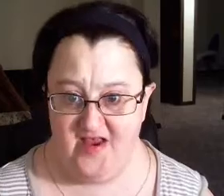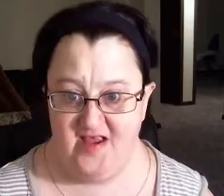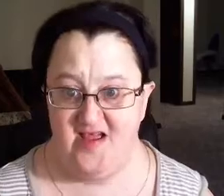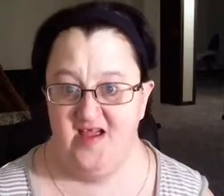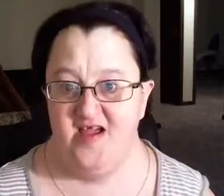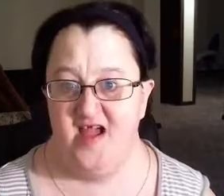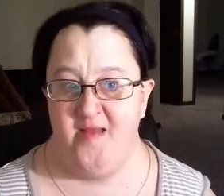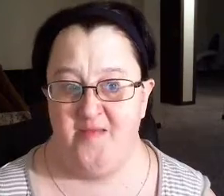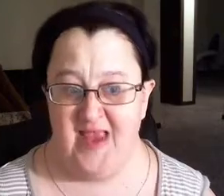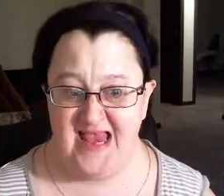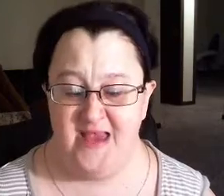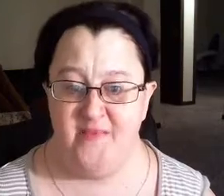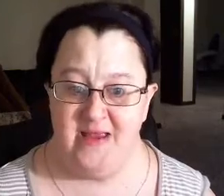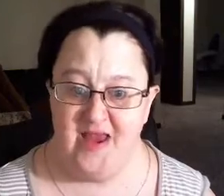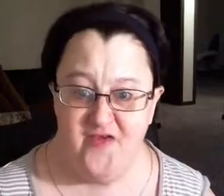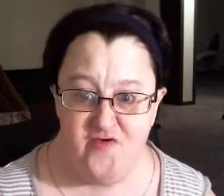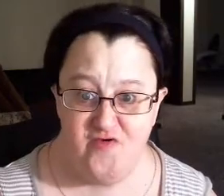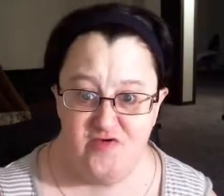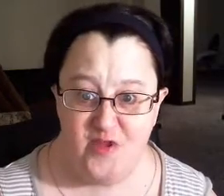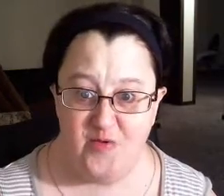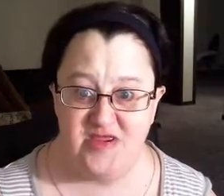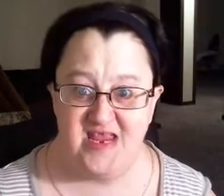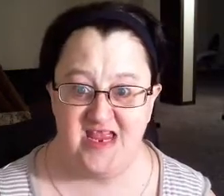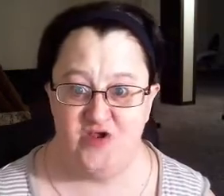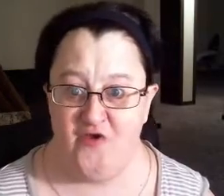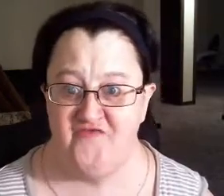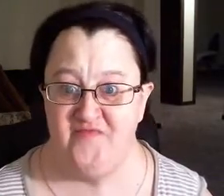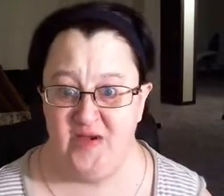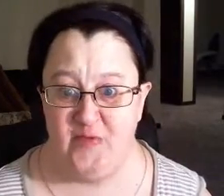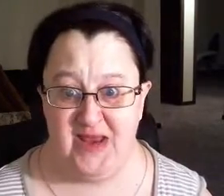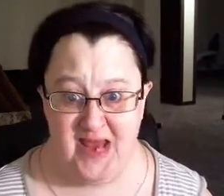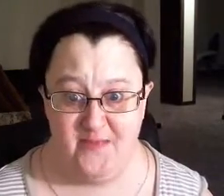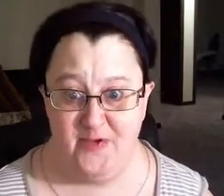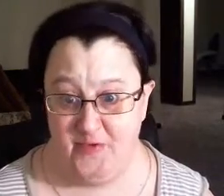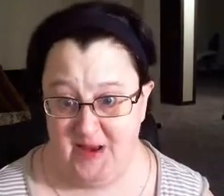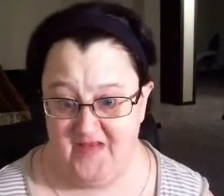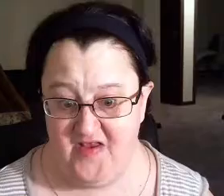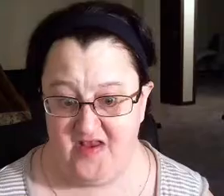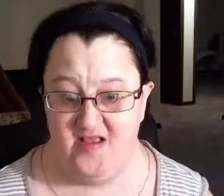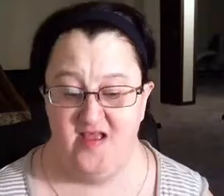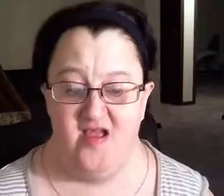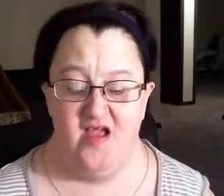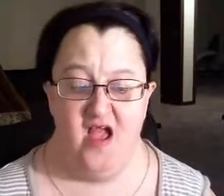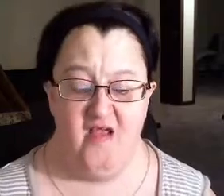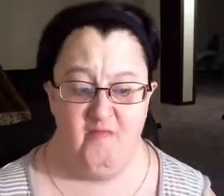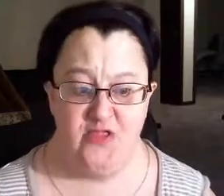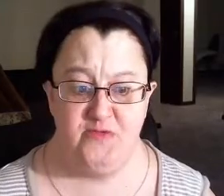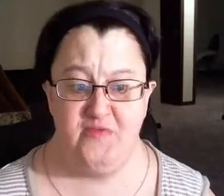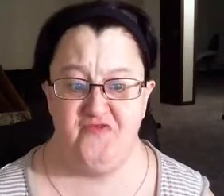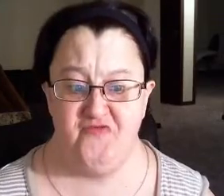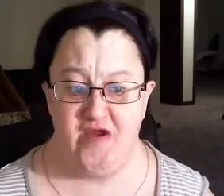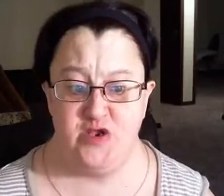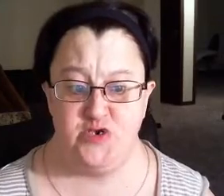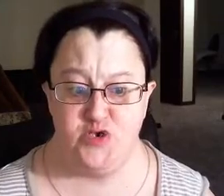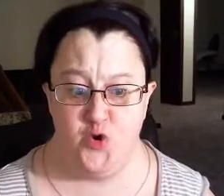i'm lazy by nature so it's it's hard for me to want to get up and do anything i've also been trying to